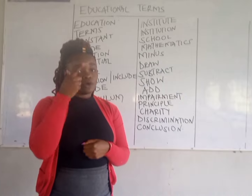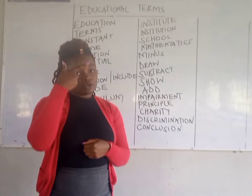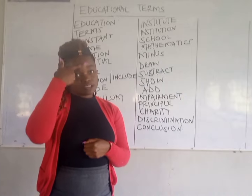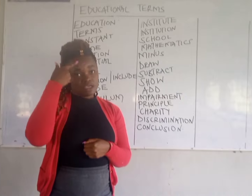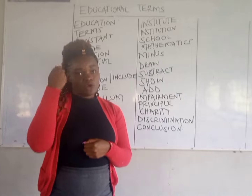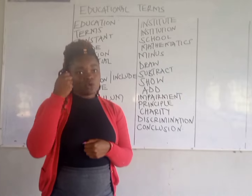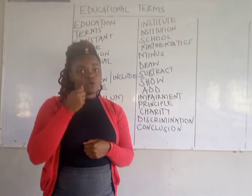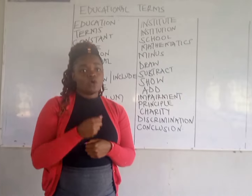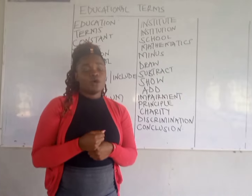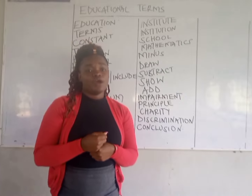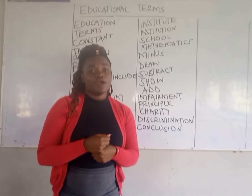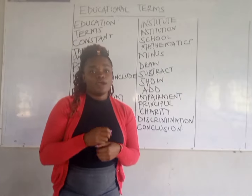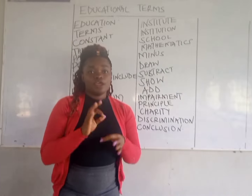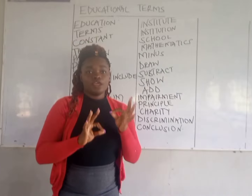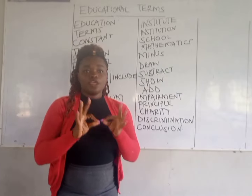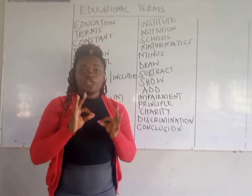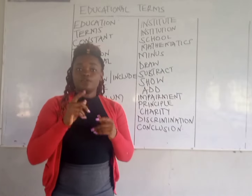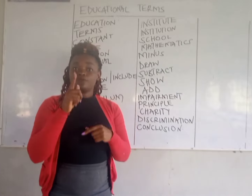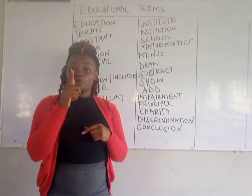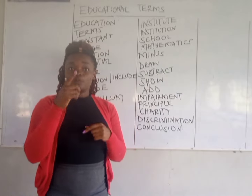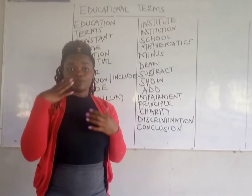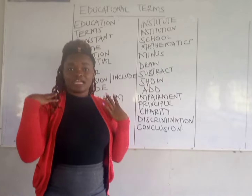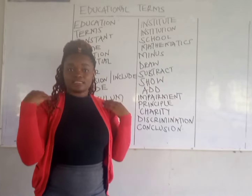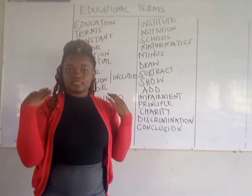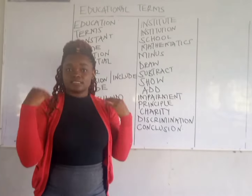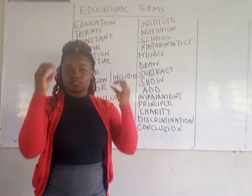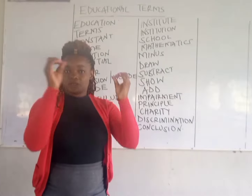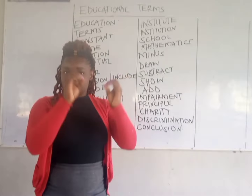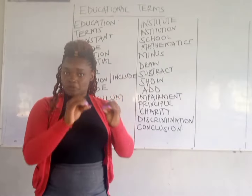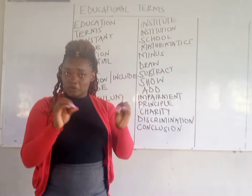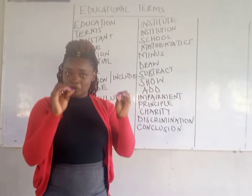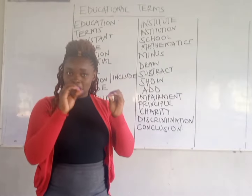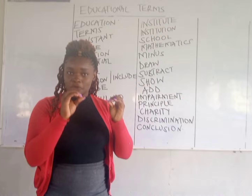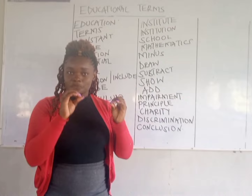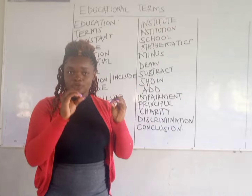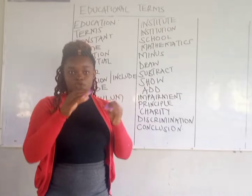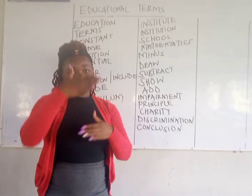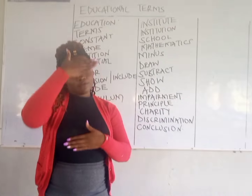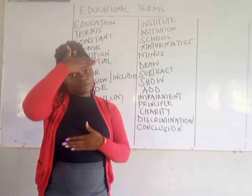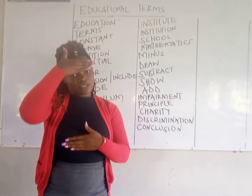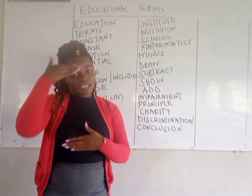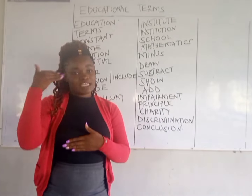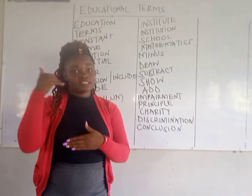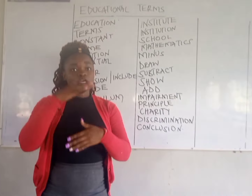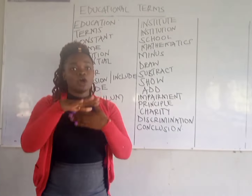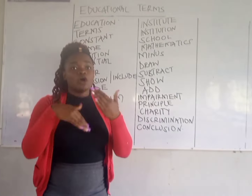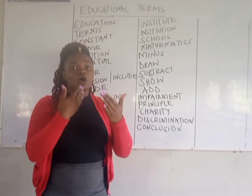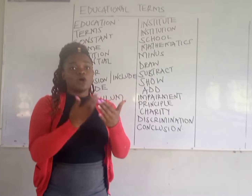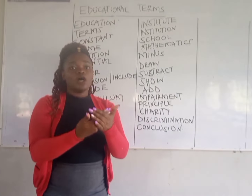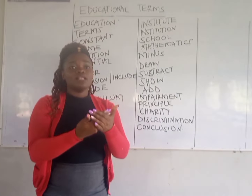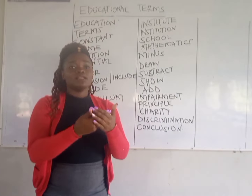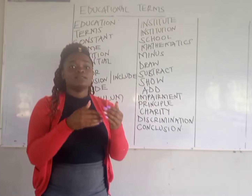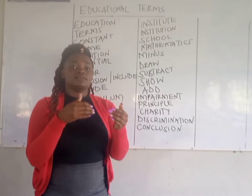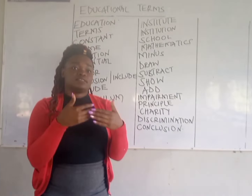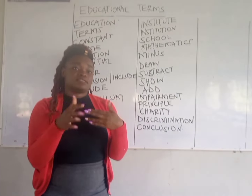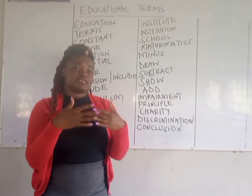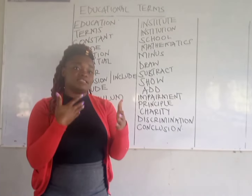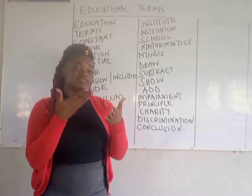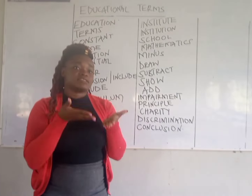because if you practice, you will forget all the signs